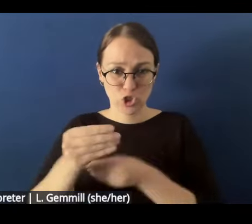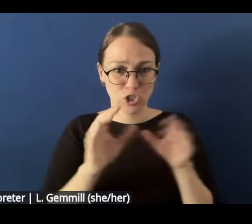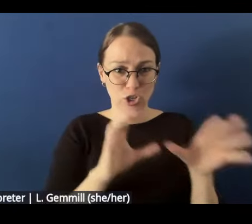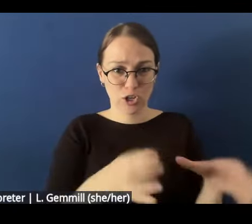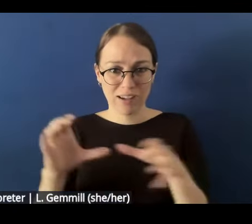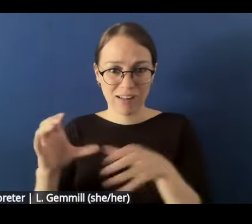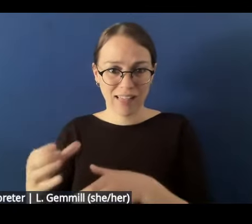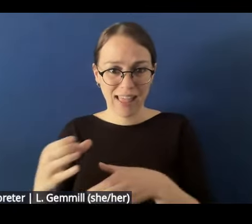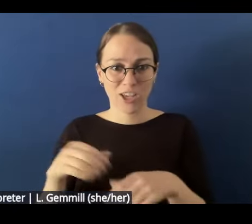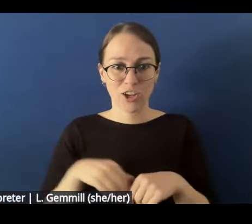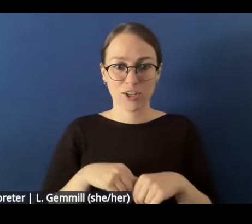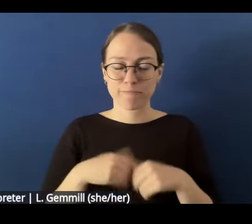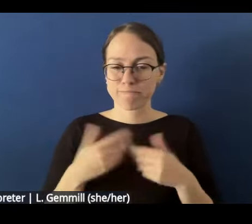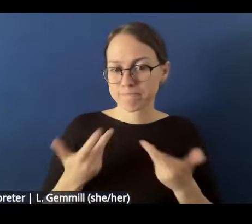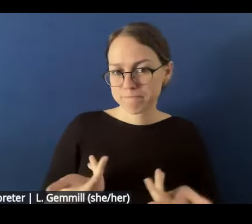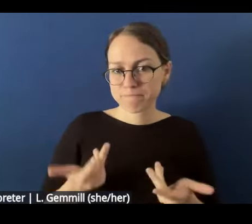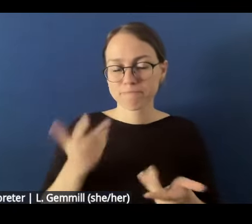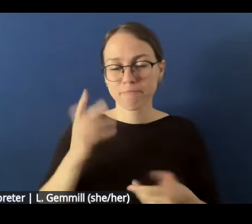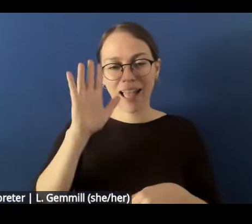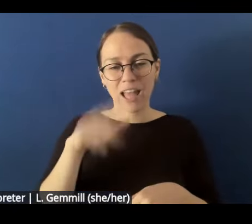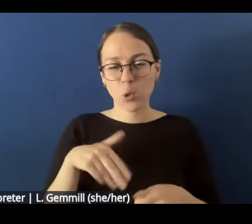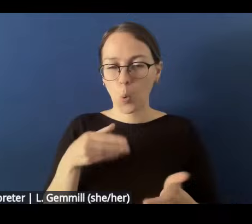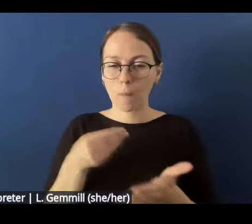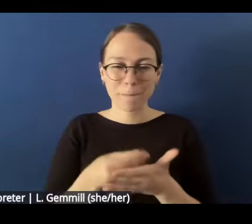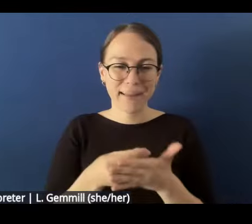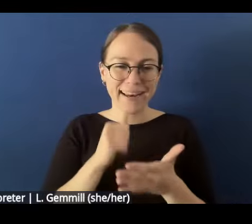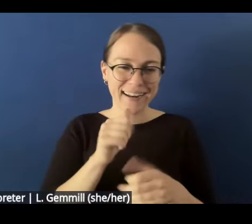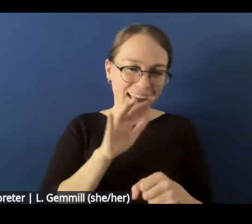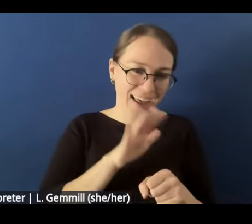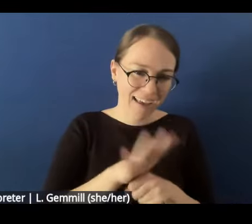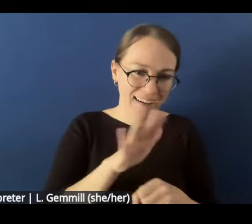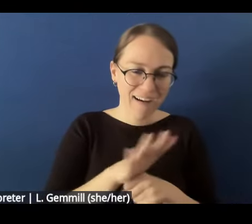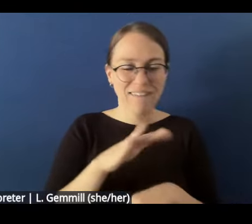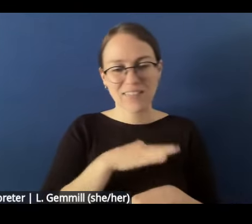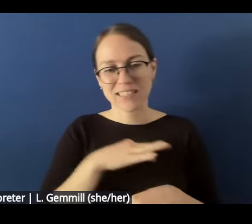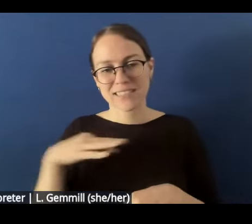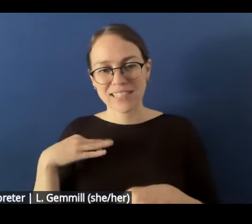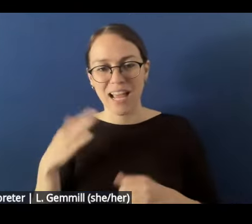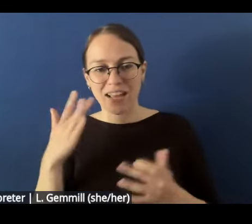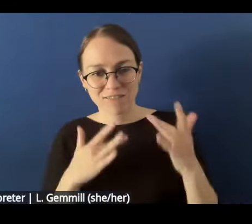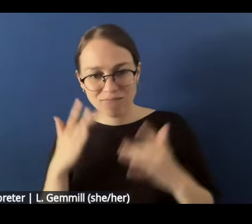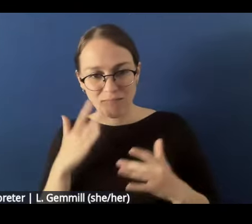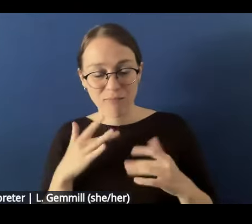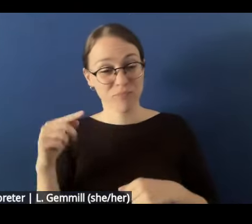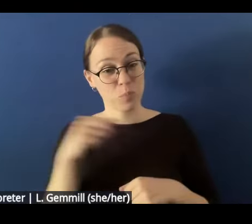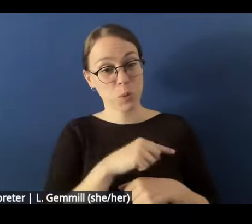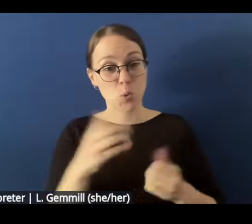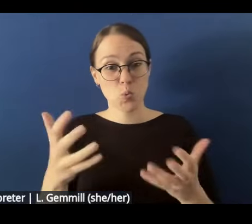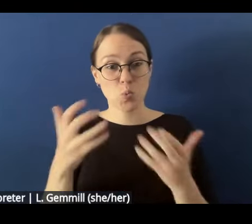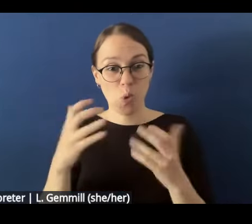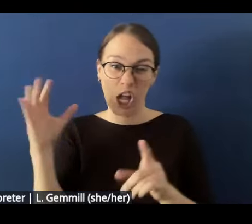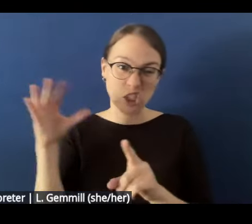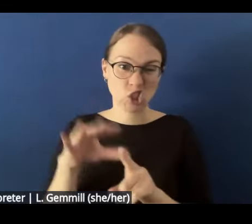the staff isn't there, I get it. And you want to come down on the circulating companies and the candidates. But at the same